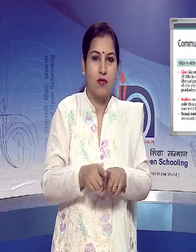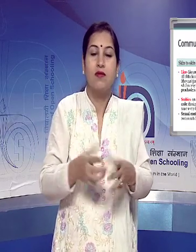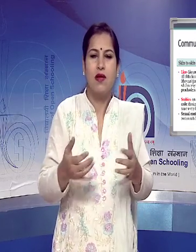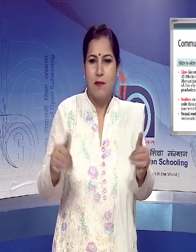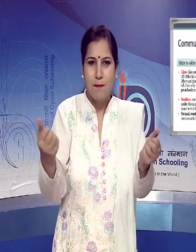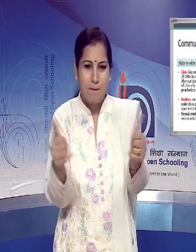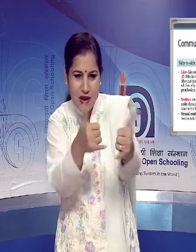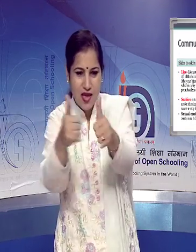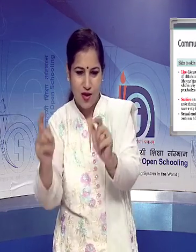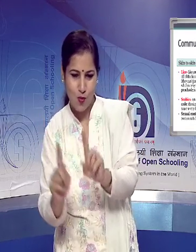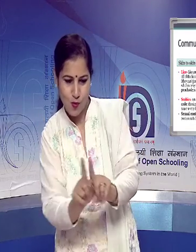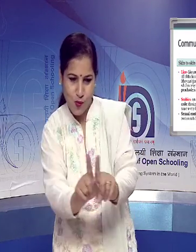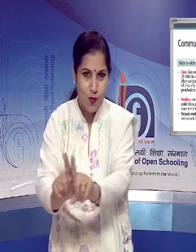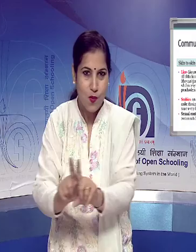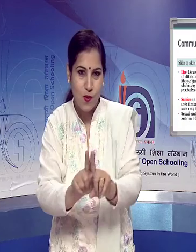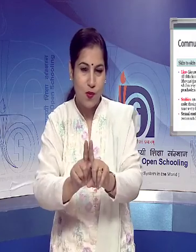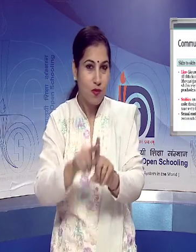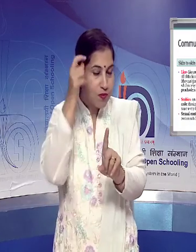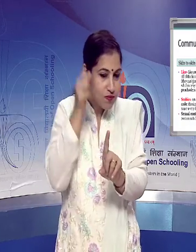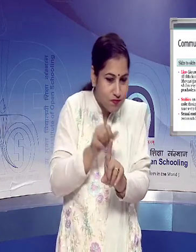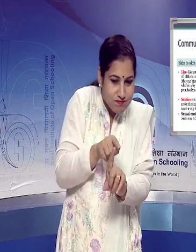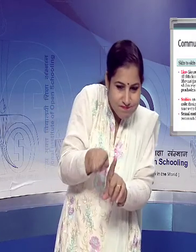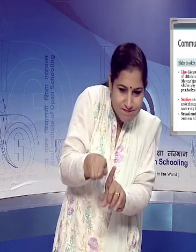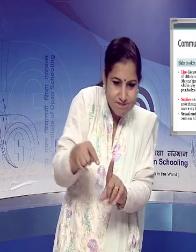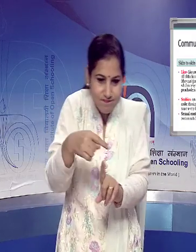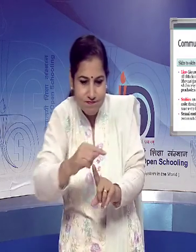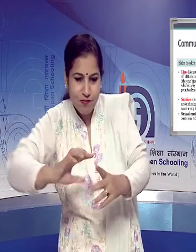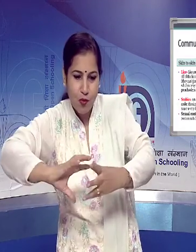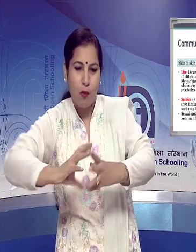preschoolers and kindergartners.